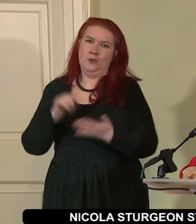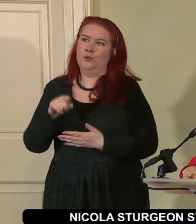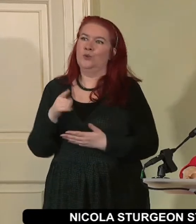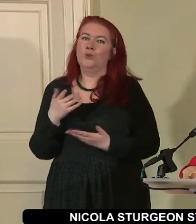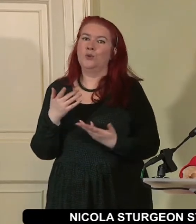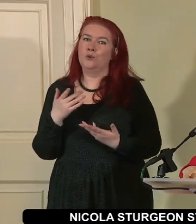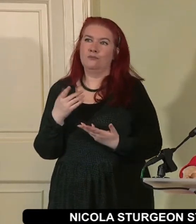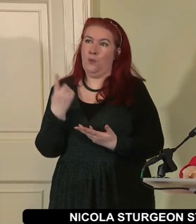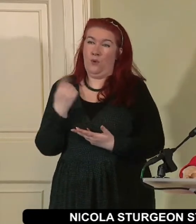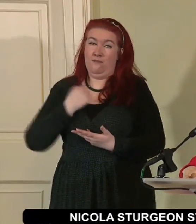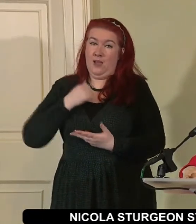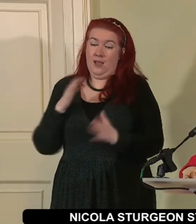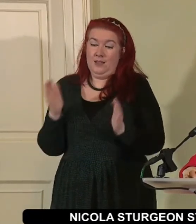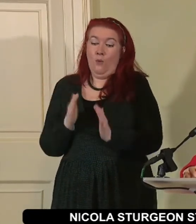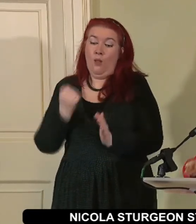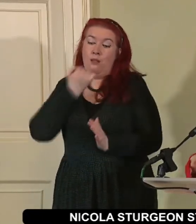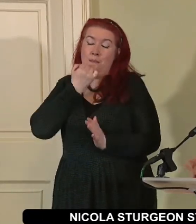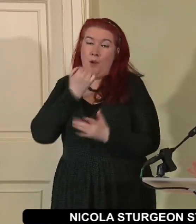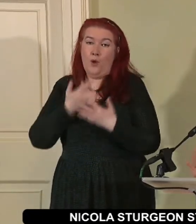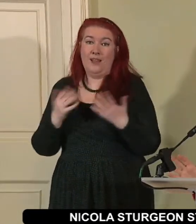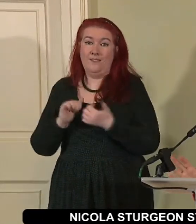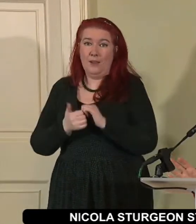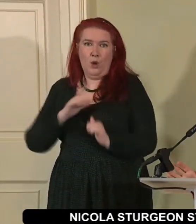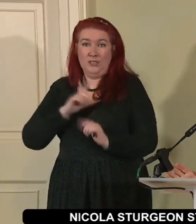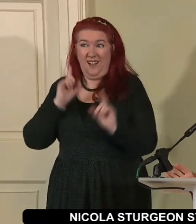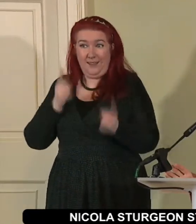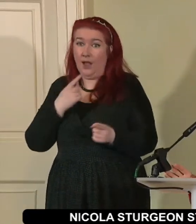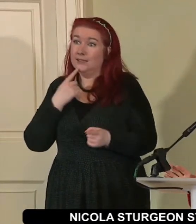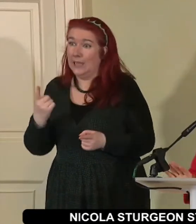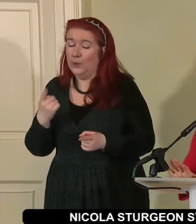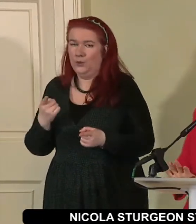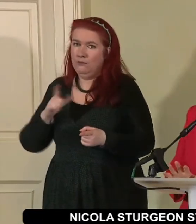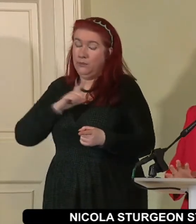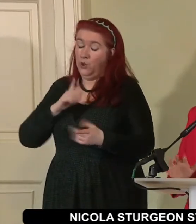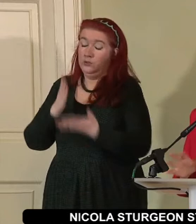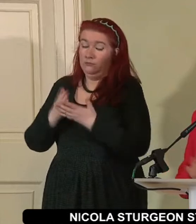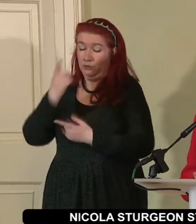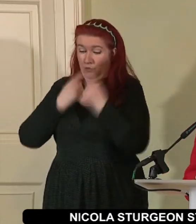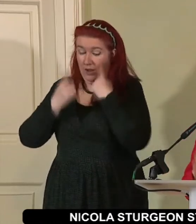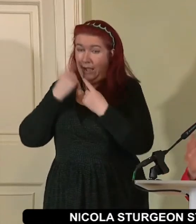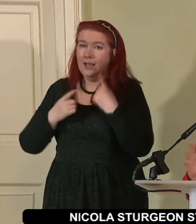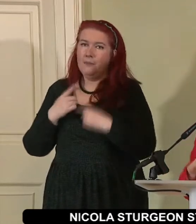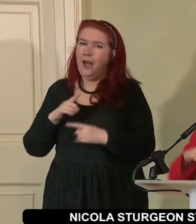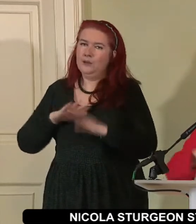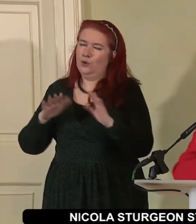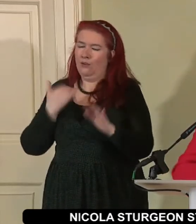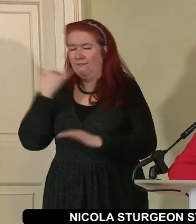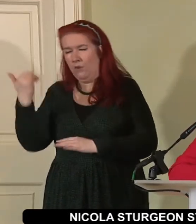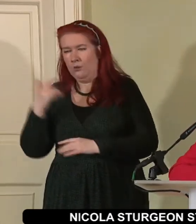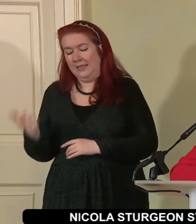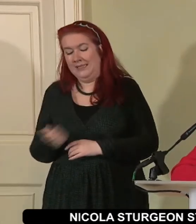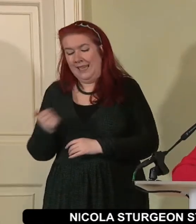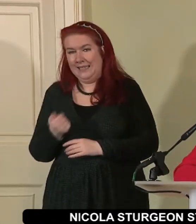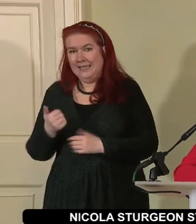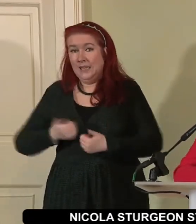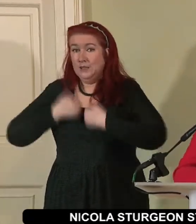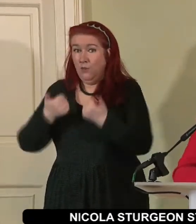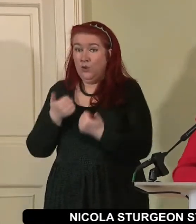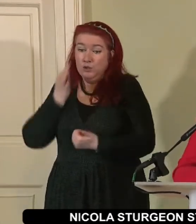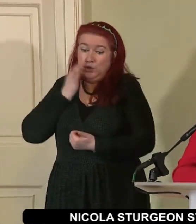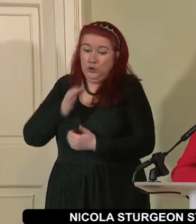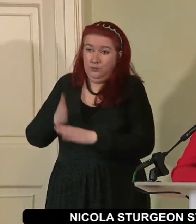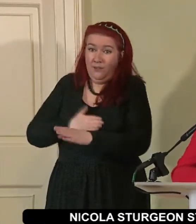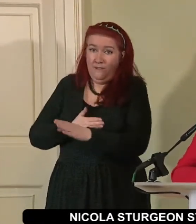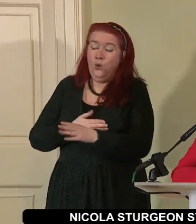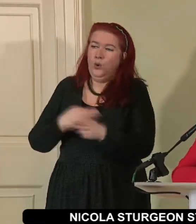small number who, mainly because I wouldn't have been able to tell you without crying over the last 24 hours, I didn't phone but texted this morning just before